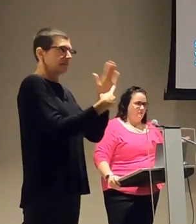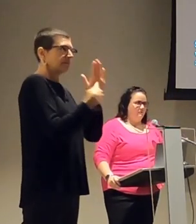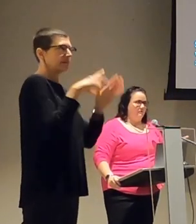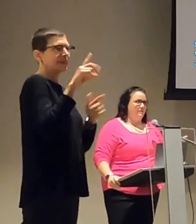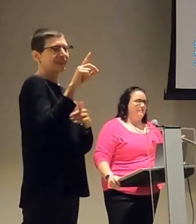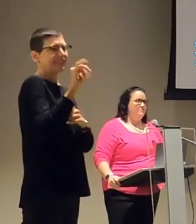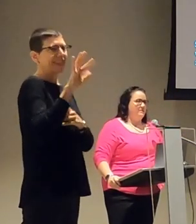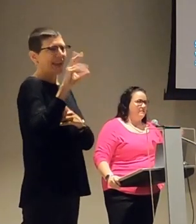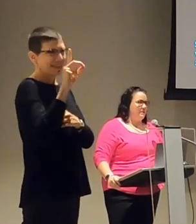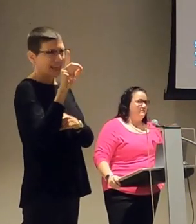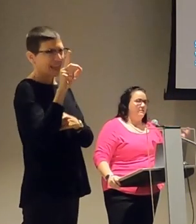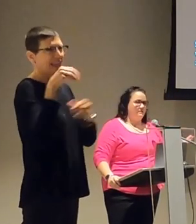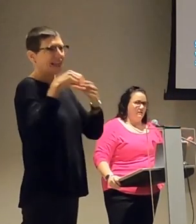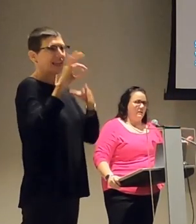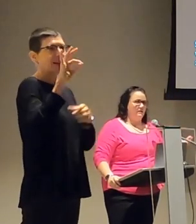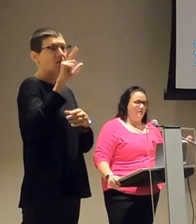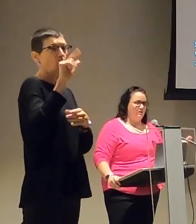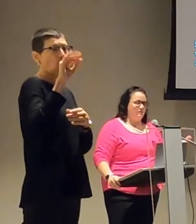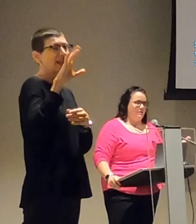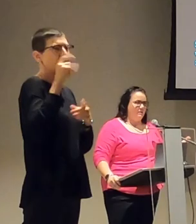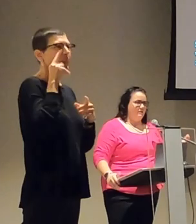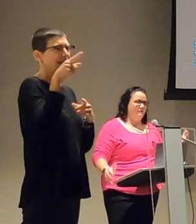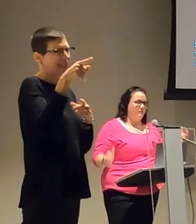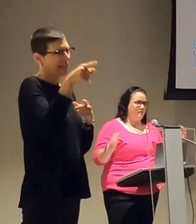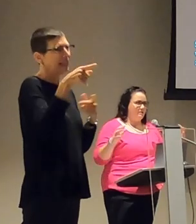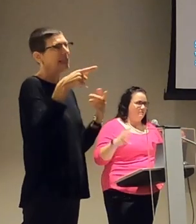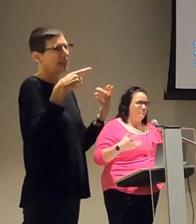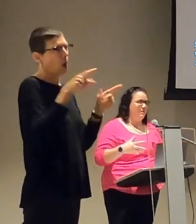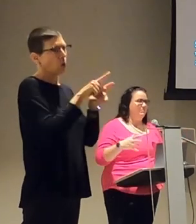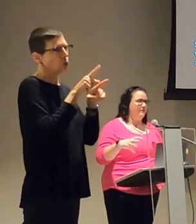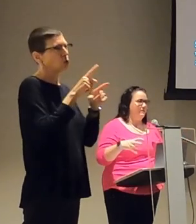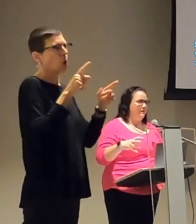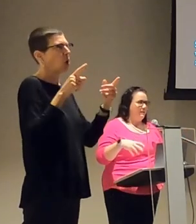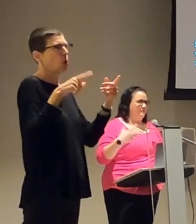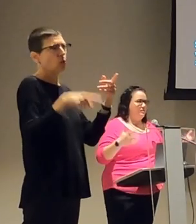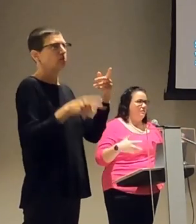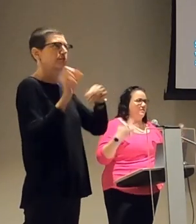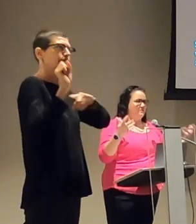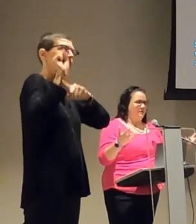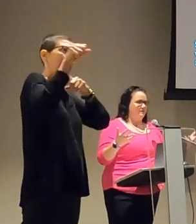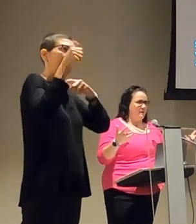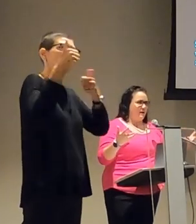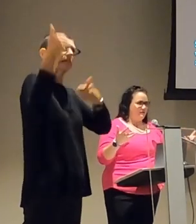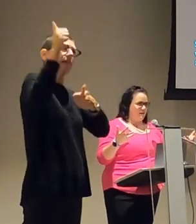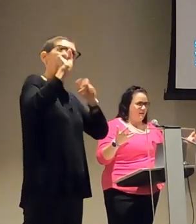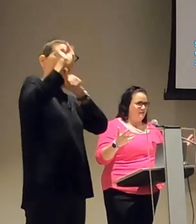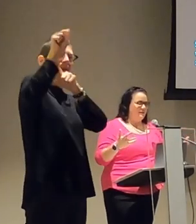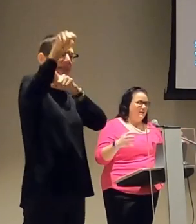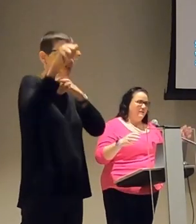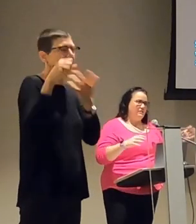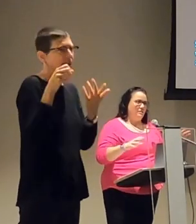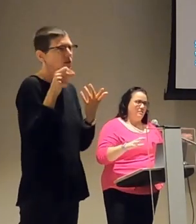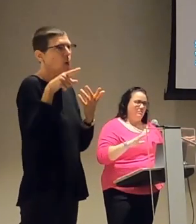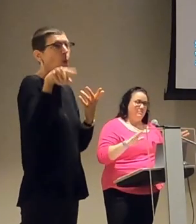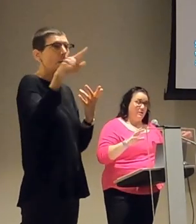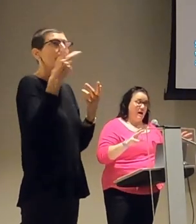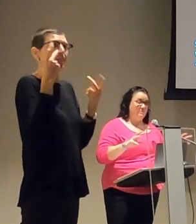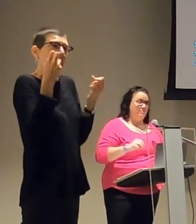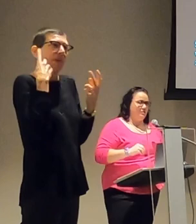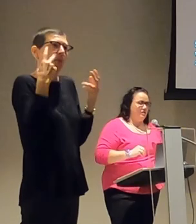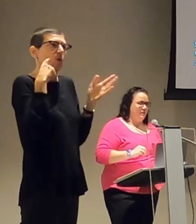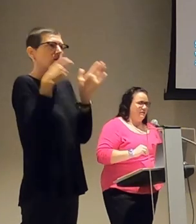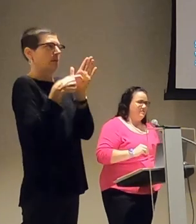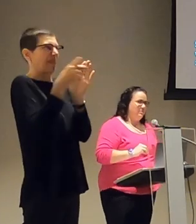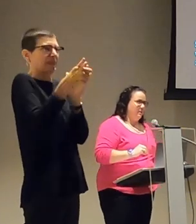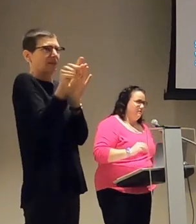David in Florence, because David is, again, an underdog, and the Florentine Republic who saw themselves as that. And so